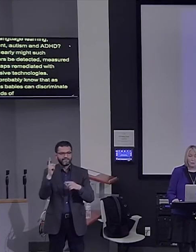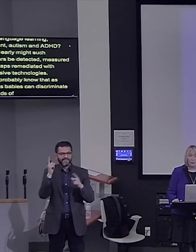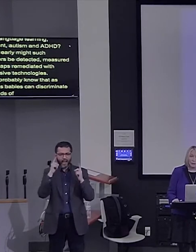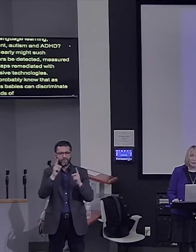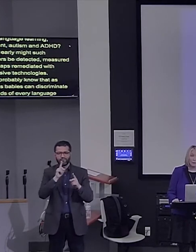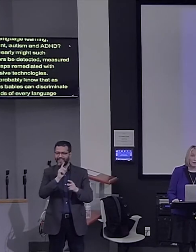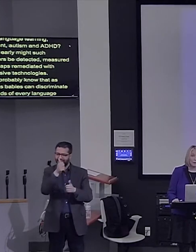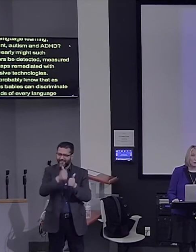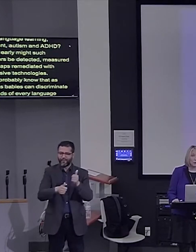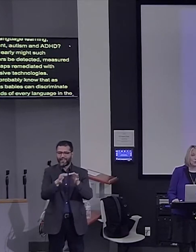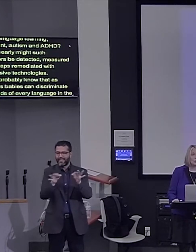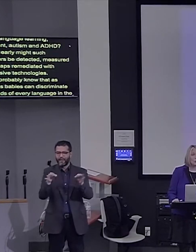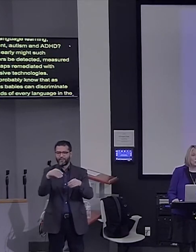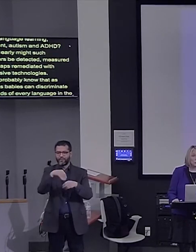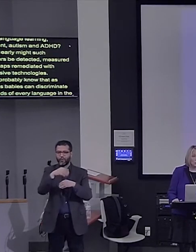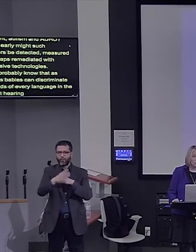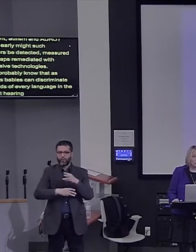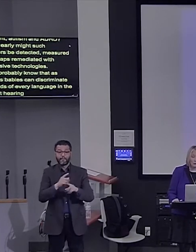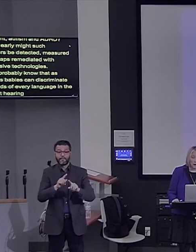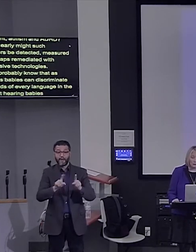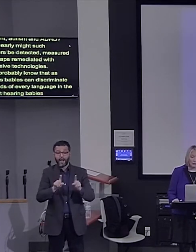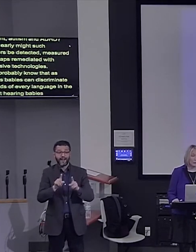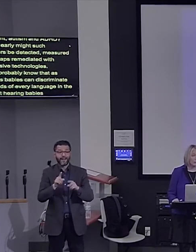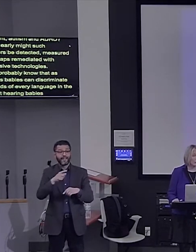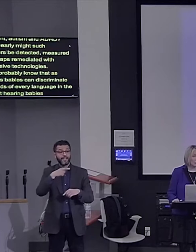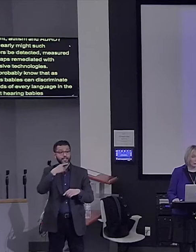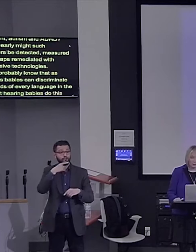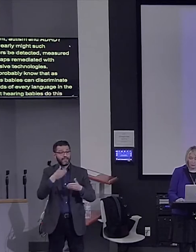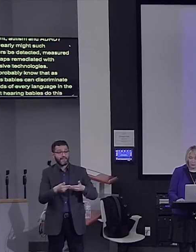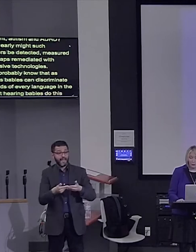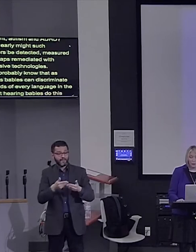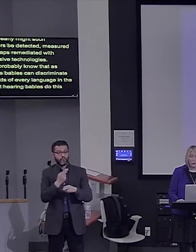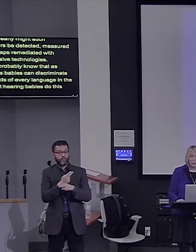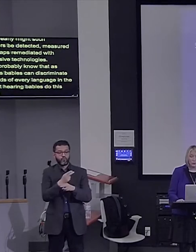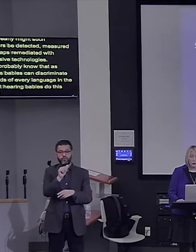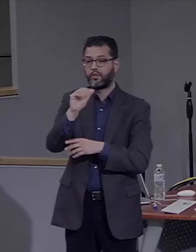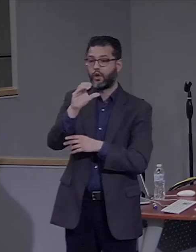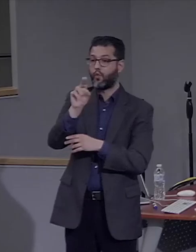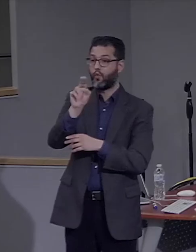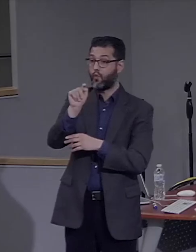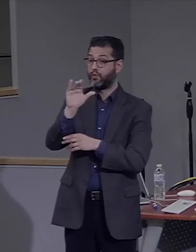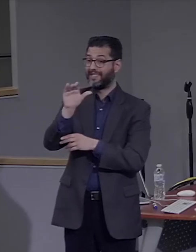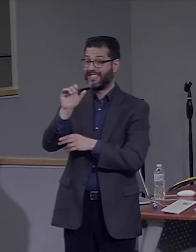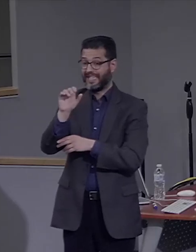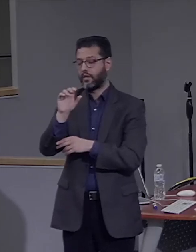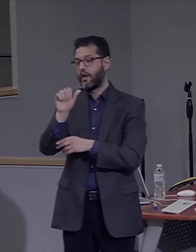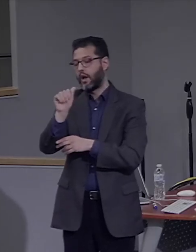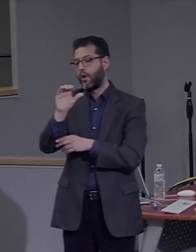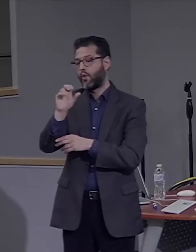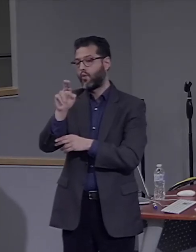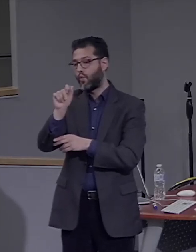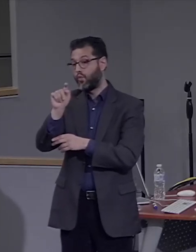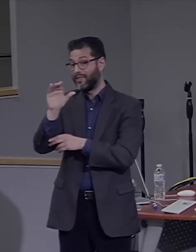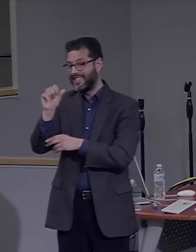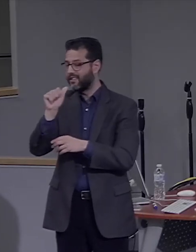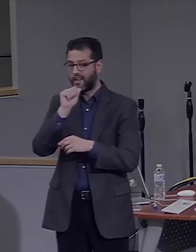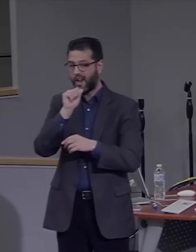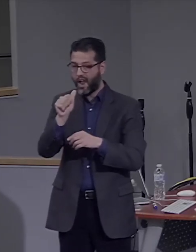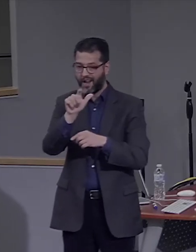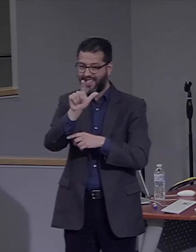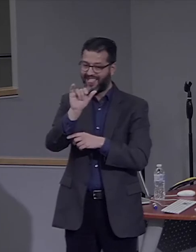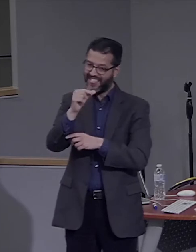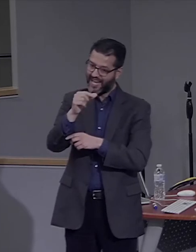but hearing babies do this acoustically not linguistically so starting at birth the baby's developing brain